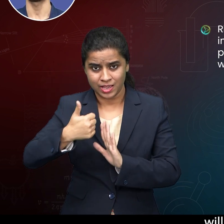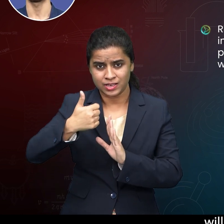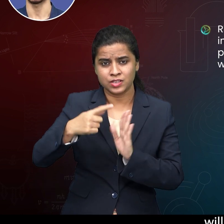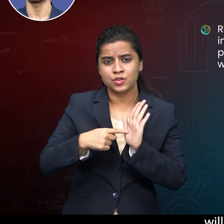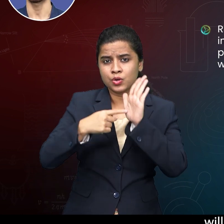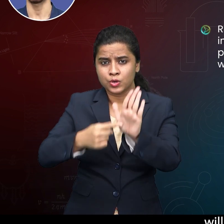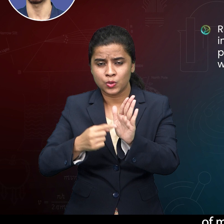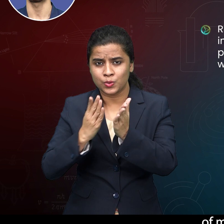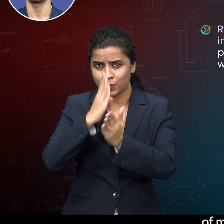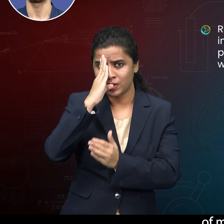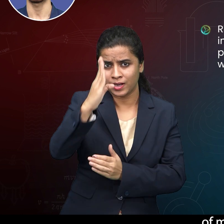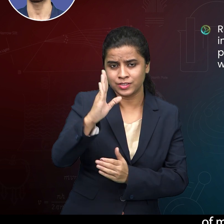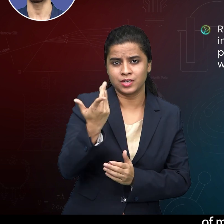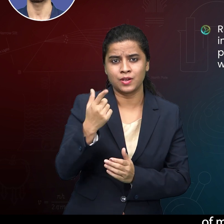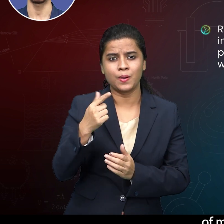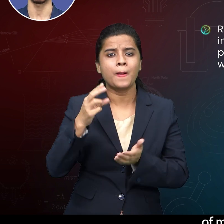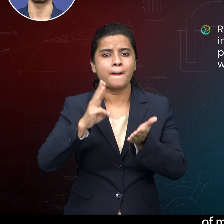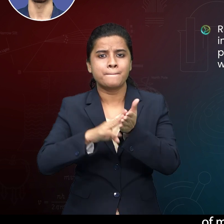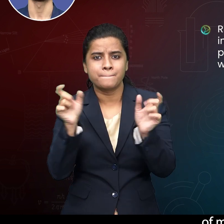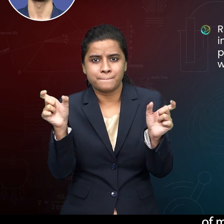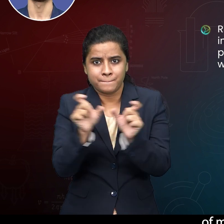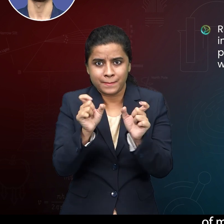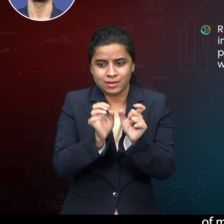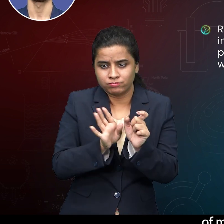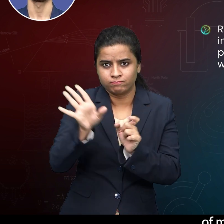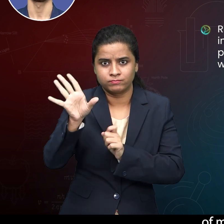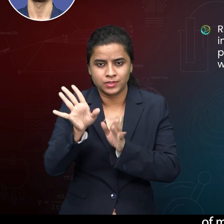will give the direction of magnetic field lines.